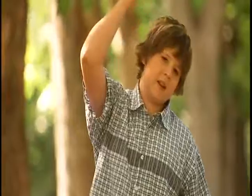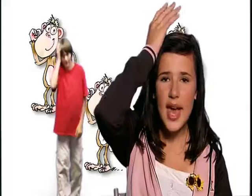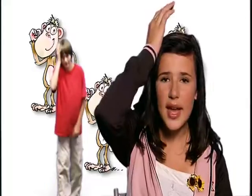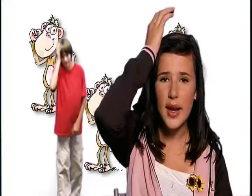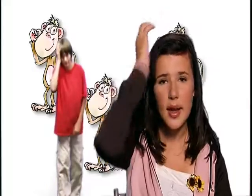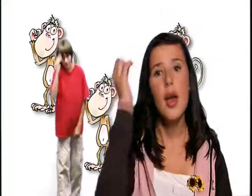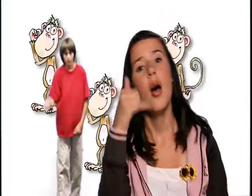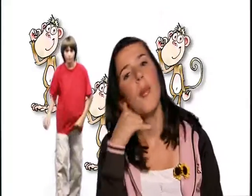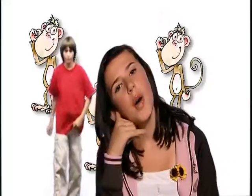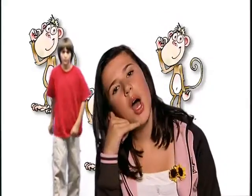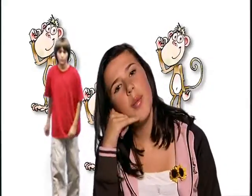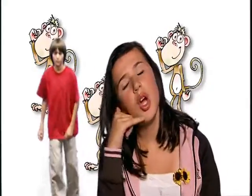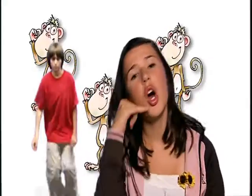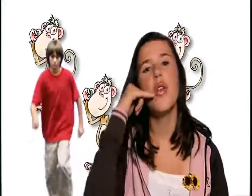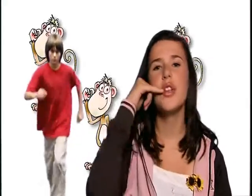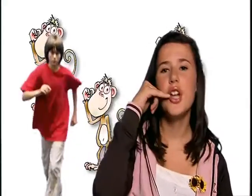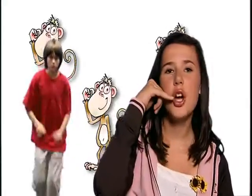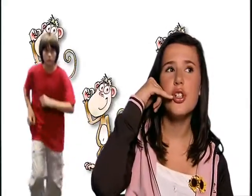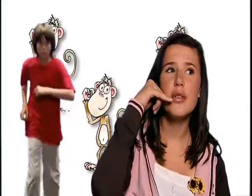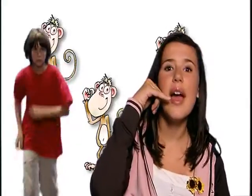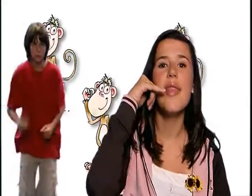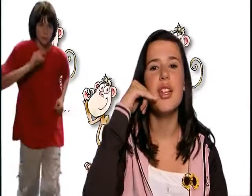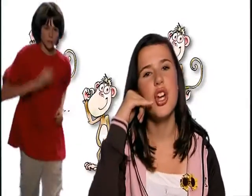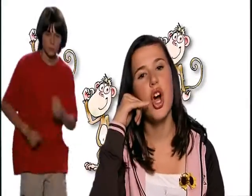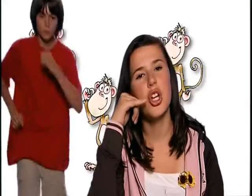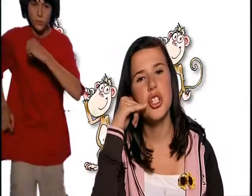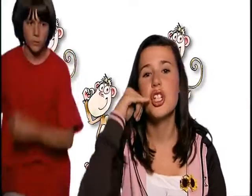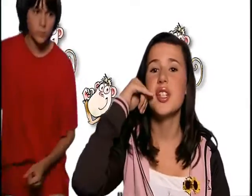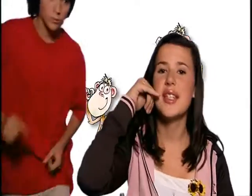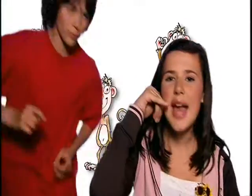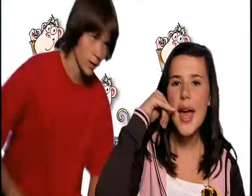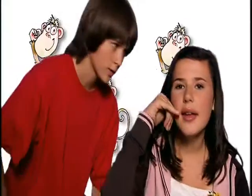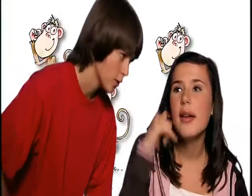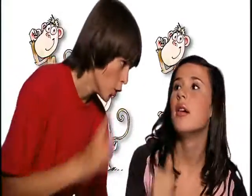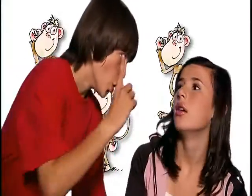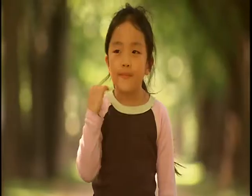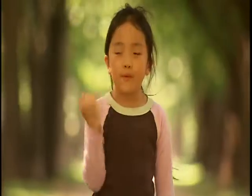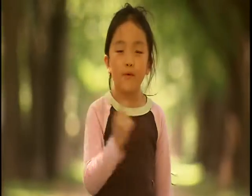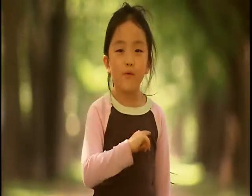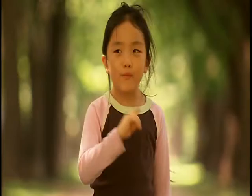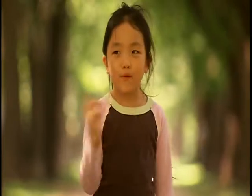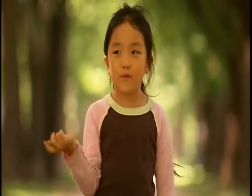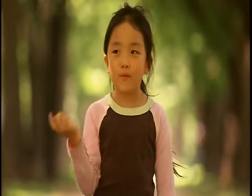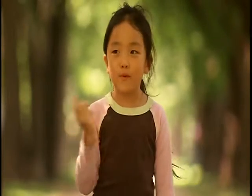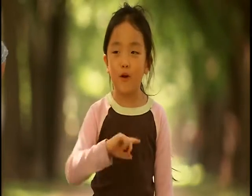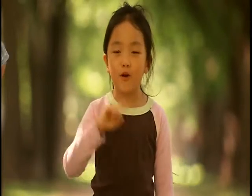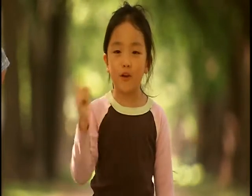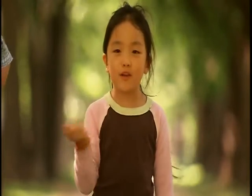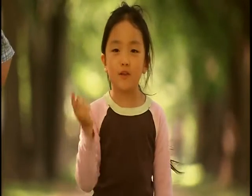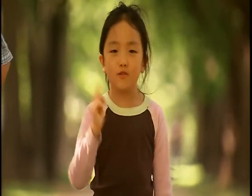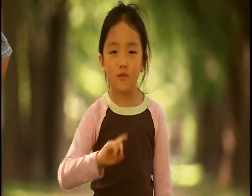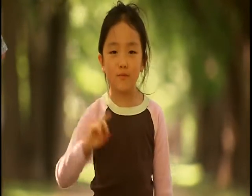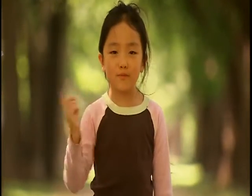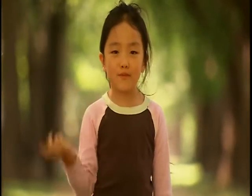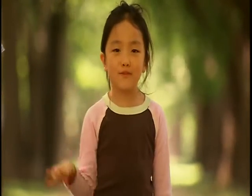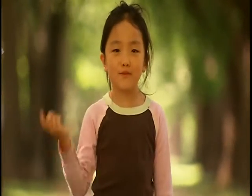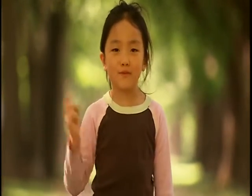head. Mama called the doctor and the doctor said, no more monkeys jumping on the